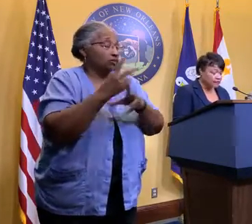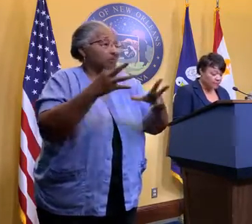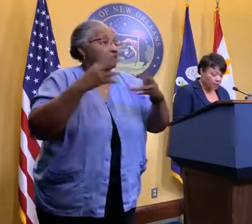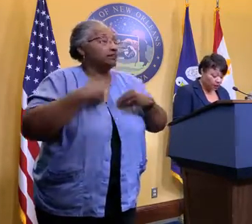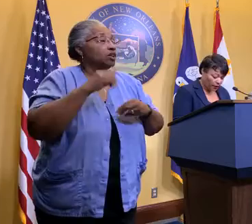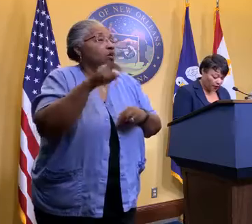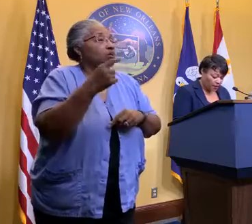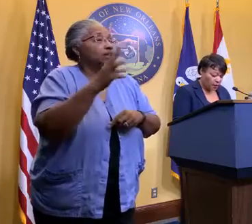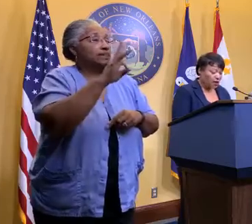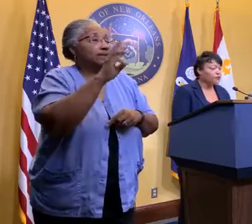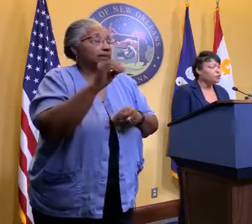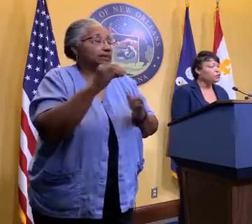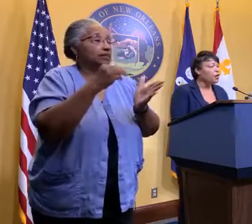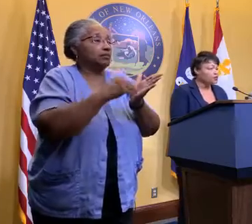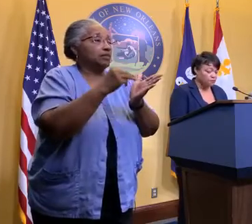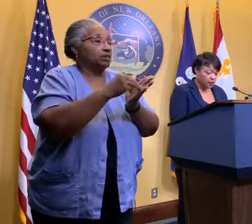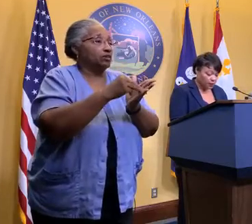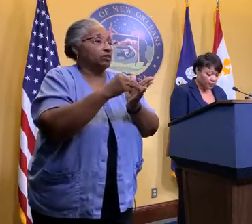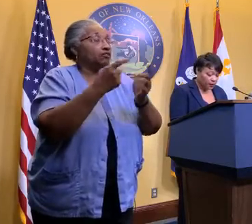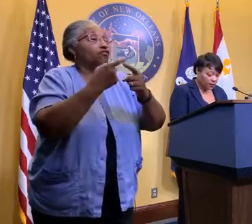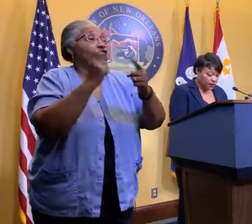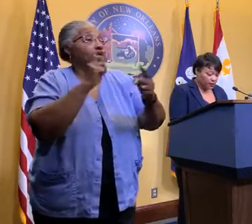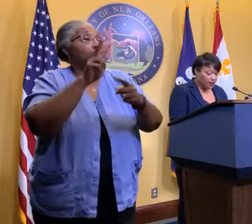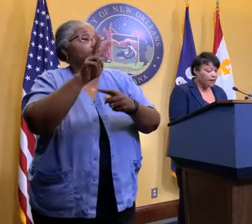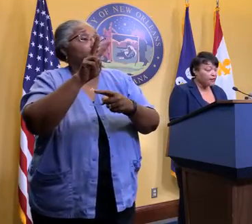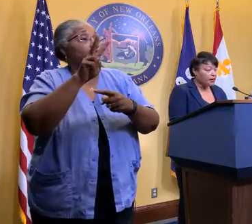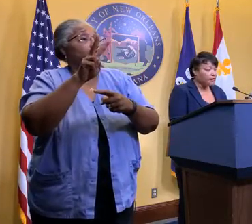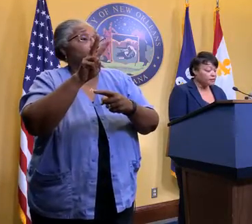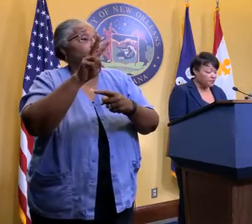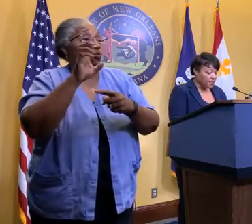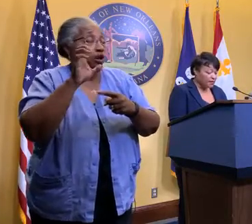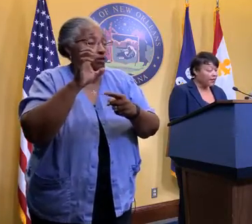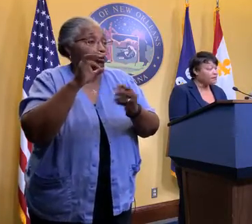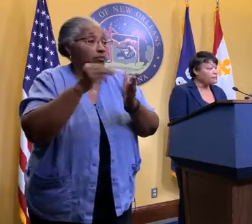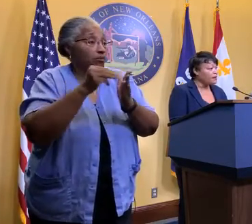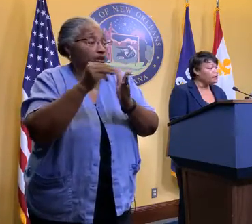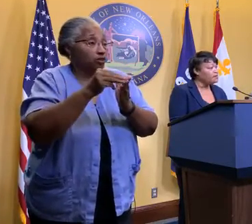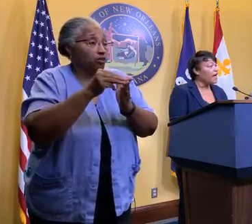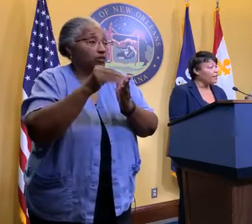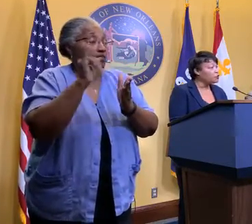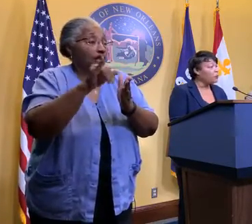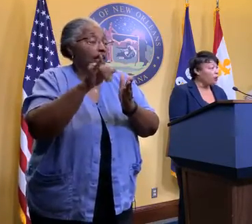only $60 million of the $200 million in